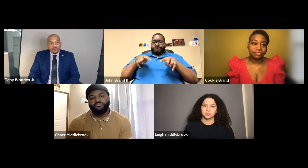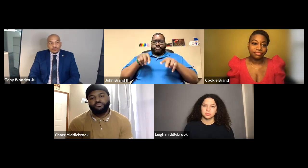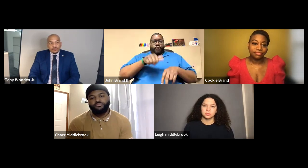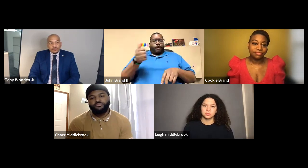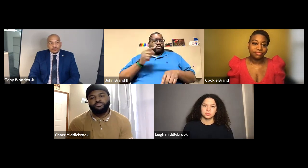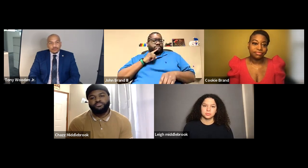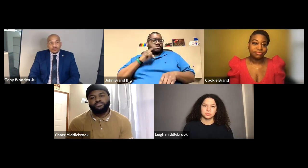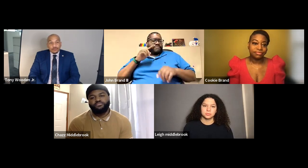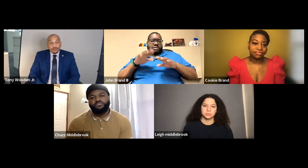felt,